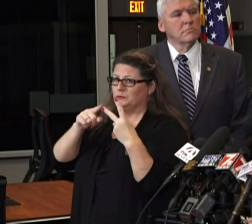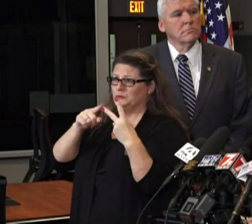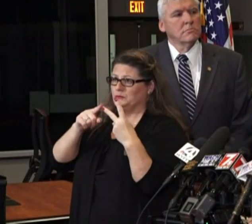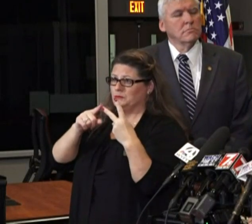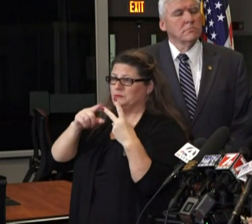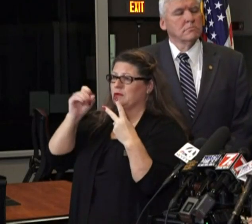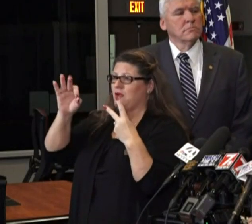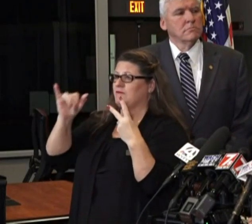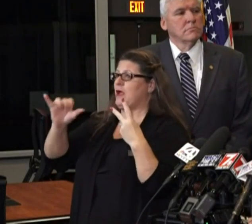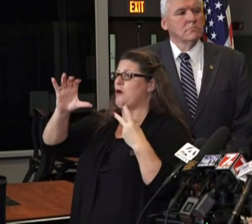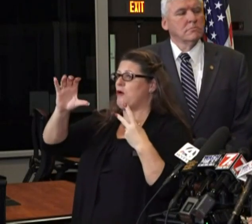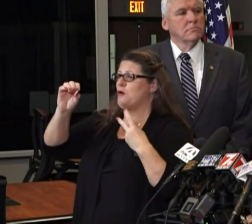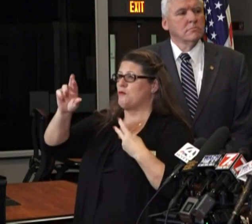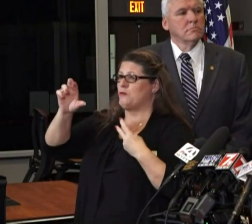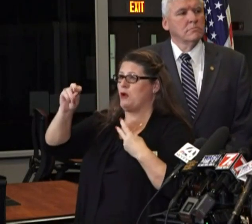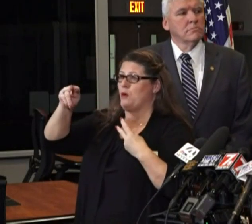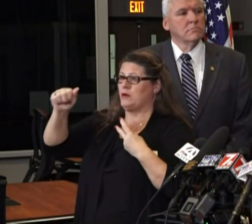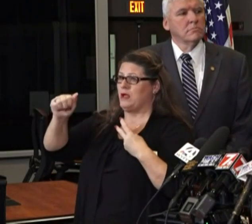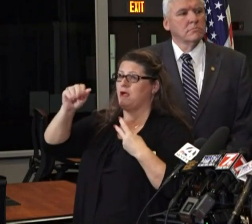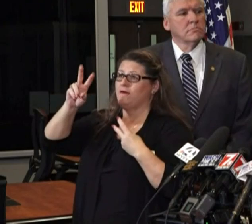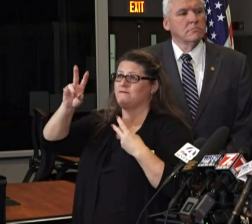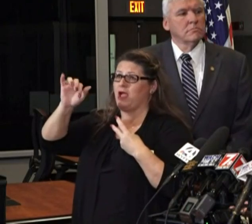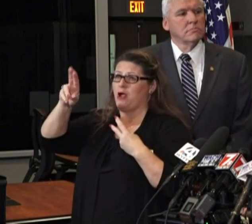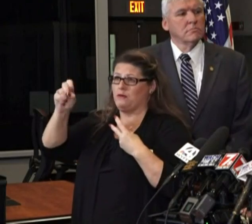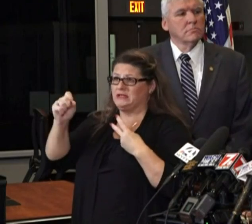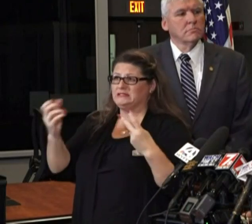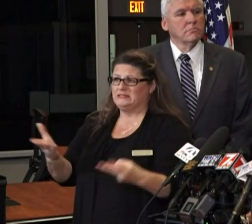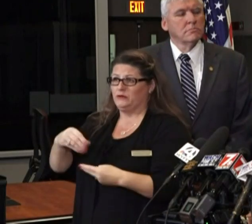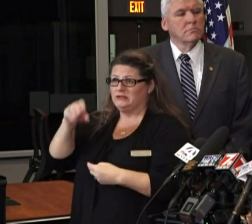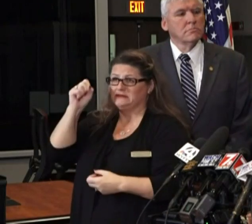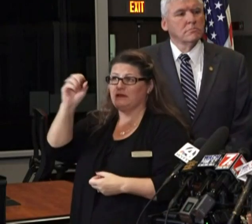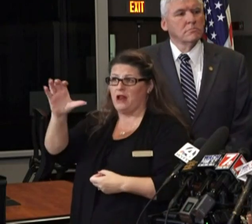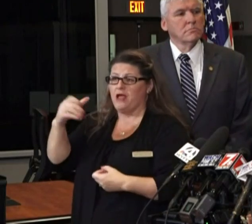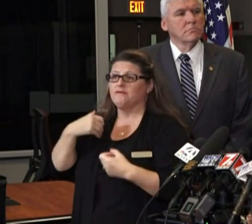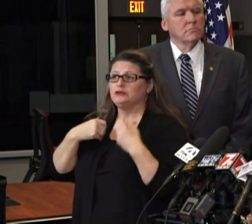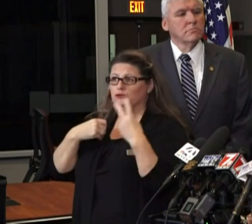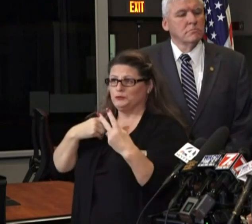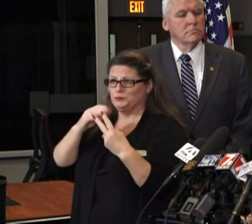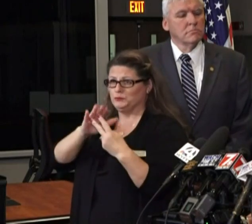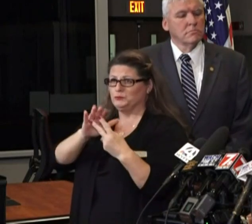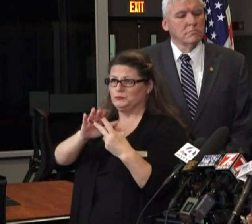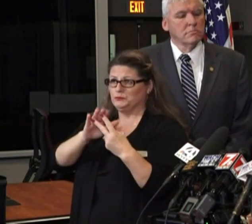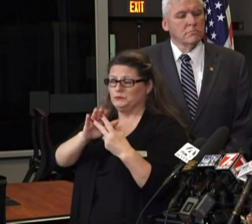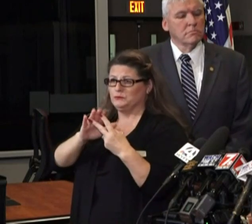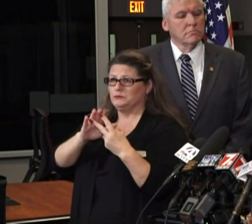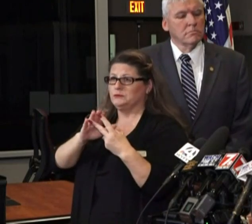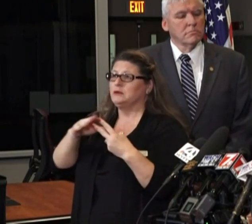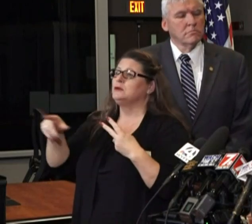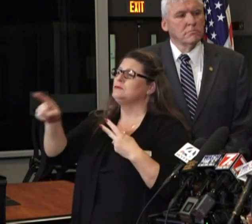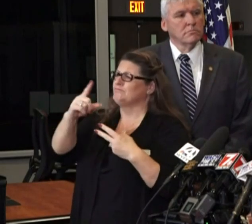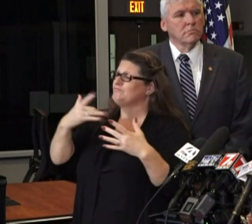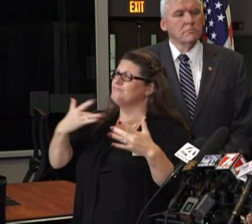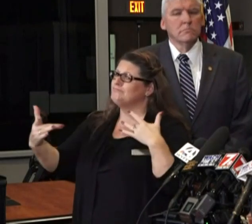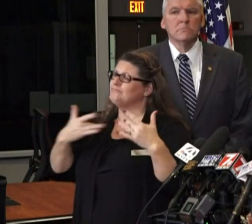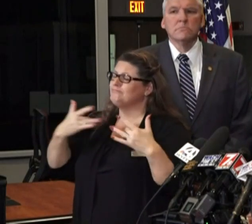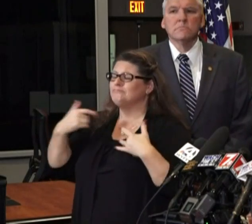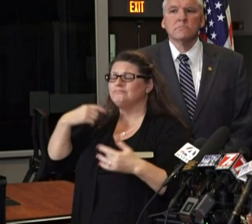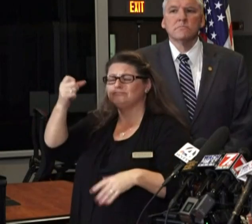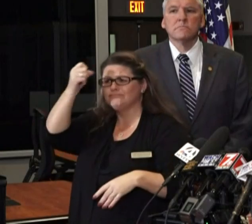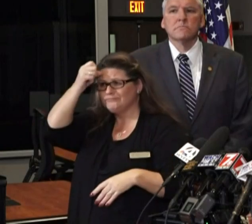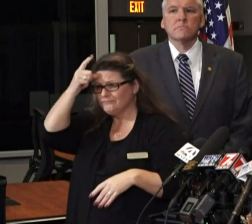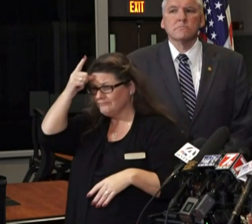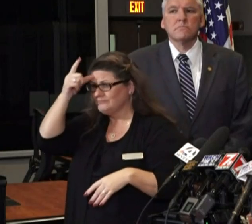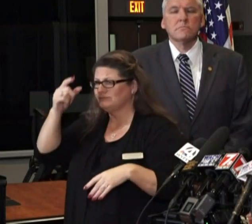the coronavirus in South Carolina. We understand that many of you may have concerns about how this